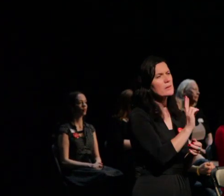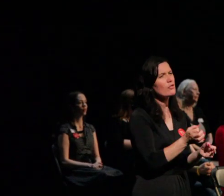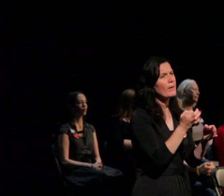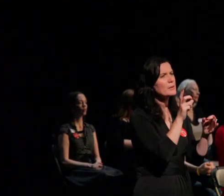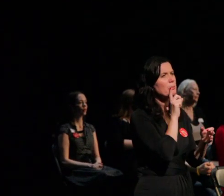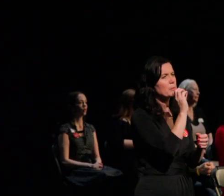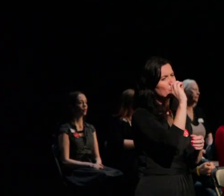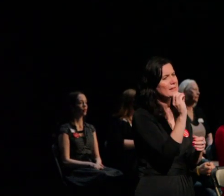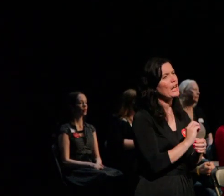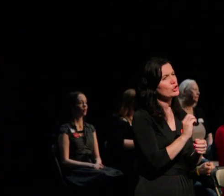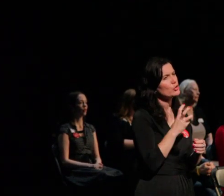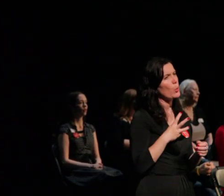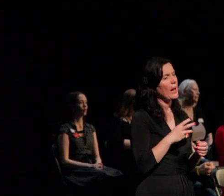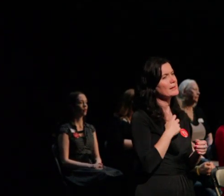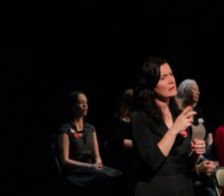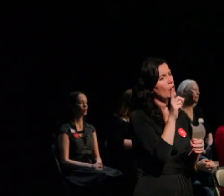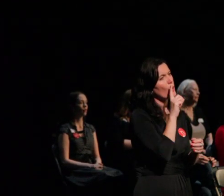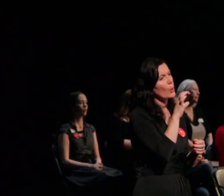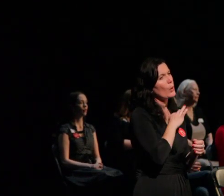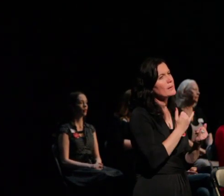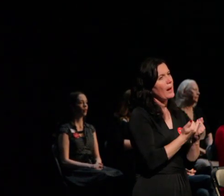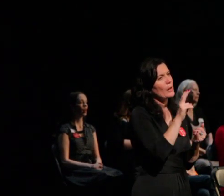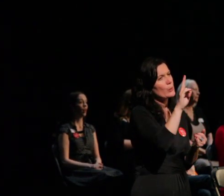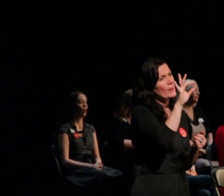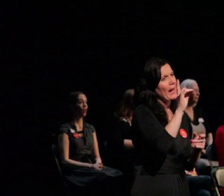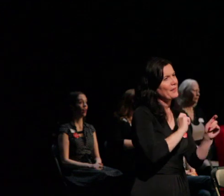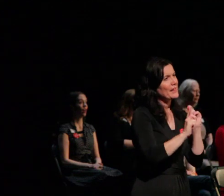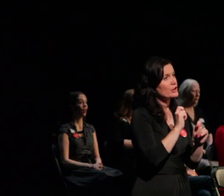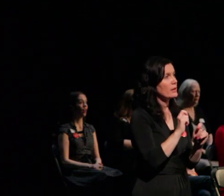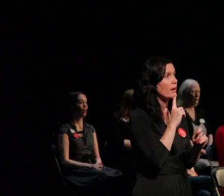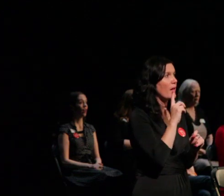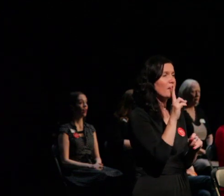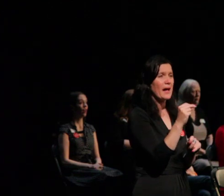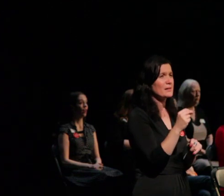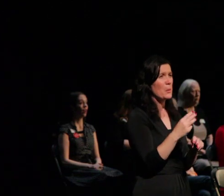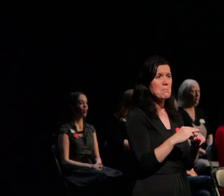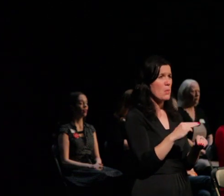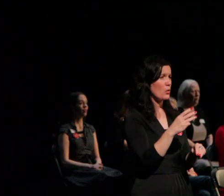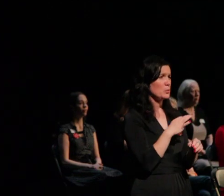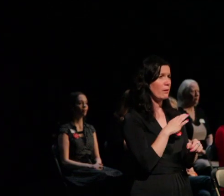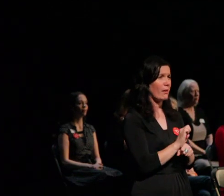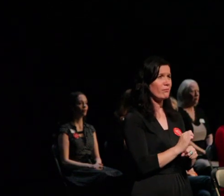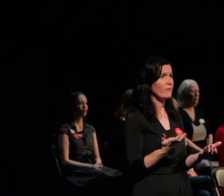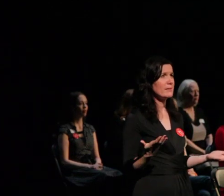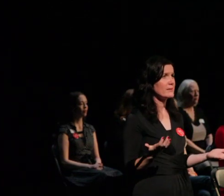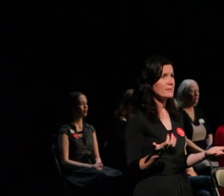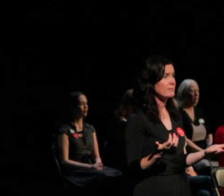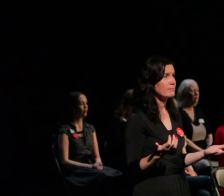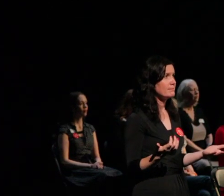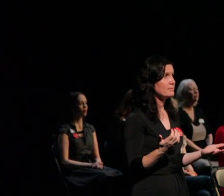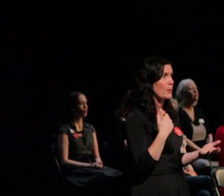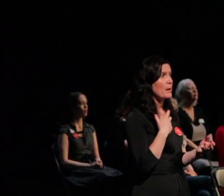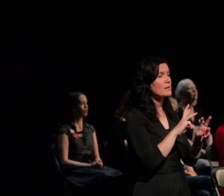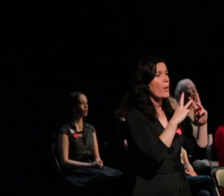but percentage-wise, it's pretty much akin to UK theatres, just no longer stand, because